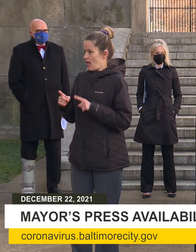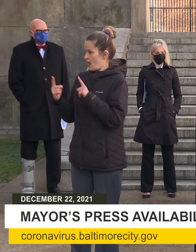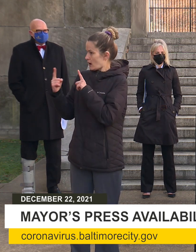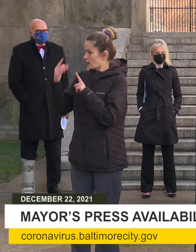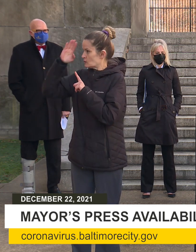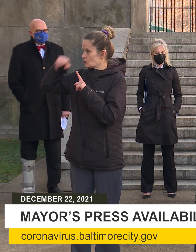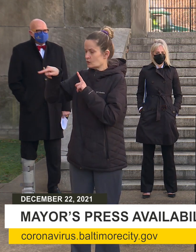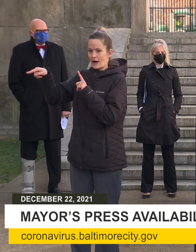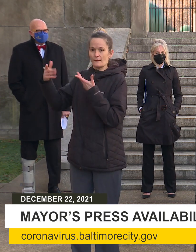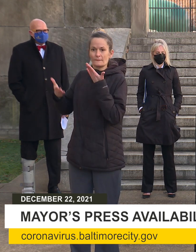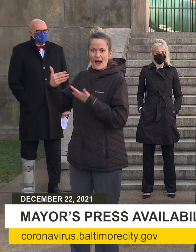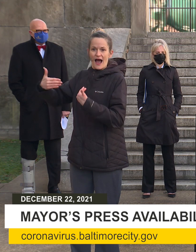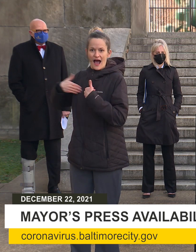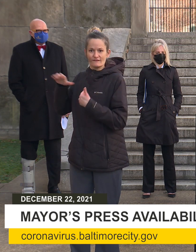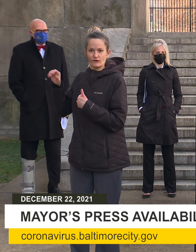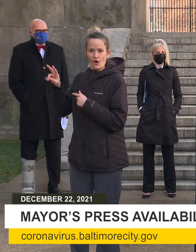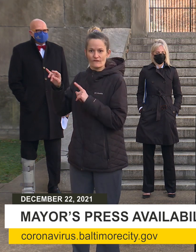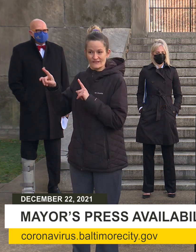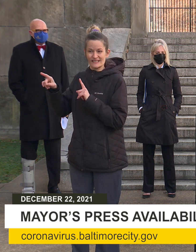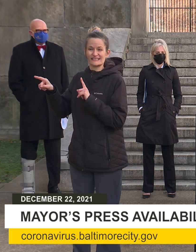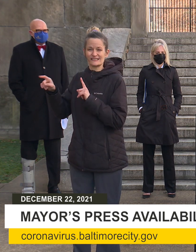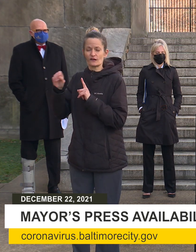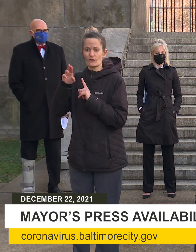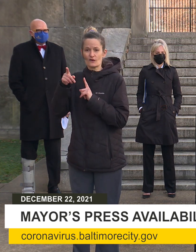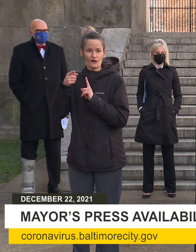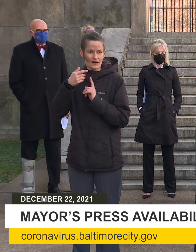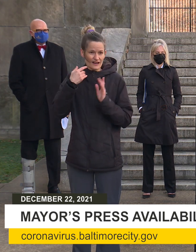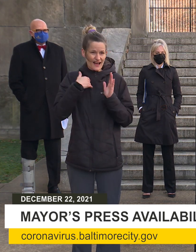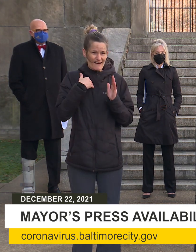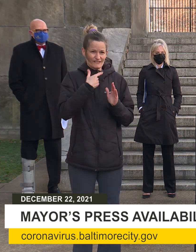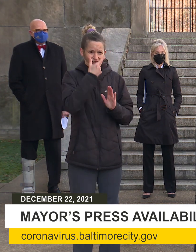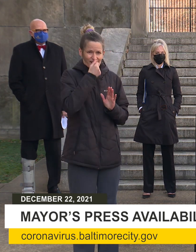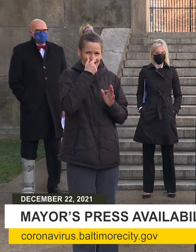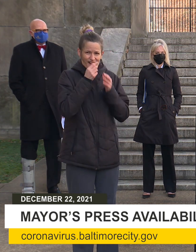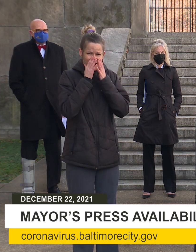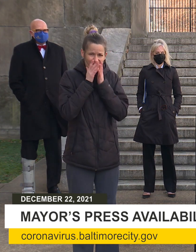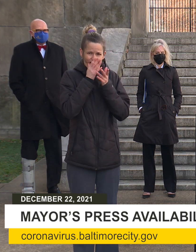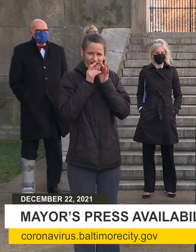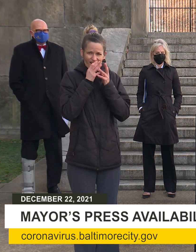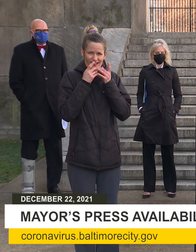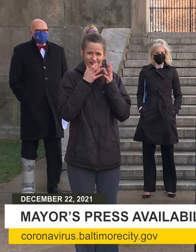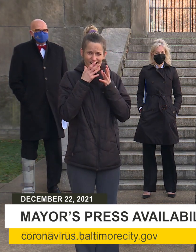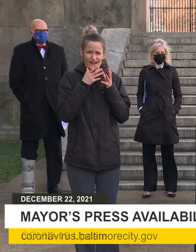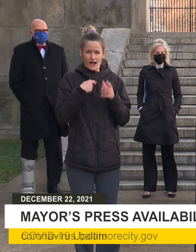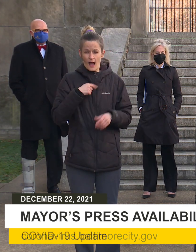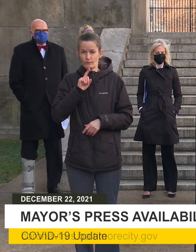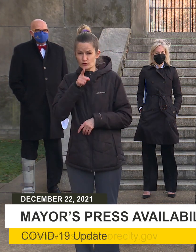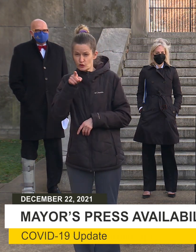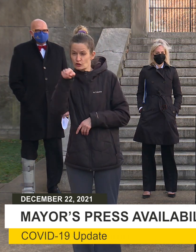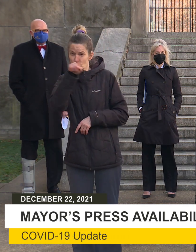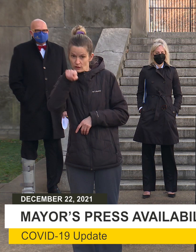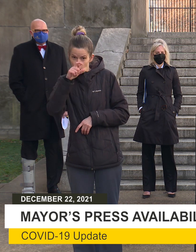symptoms. Number three, make sure that you stay home if you're sick.